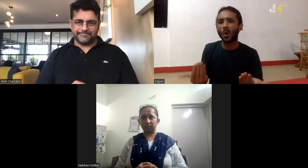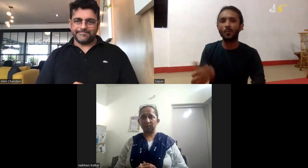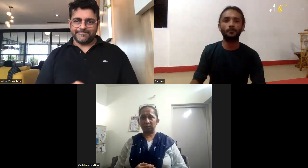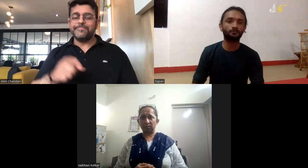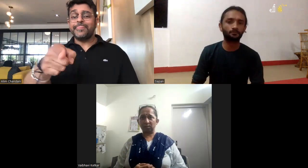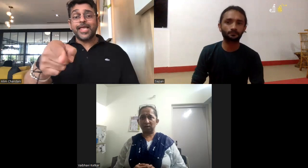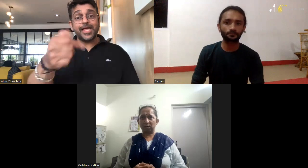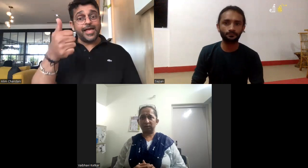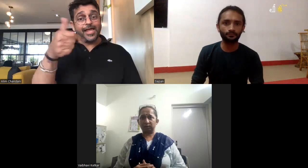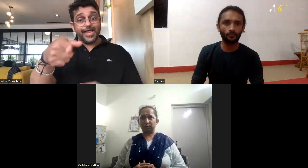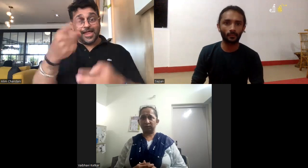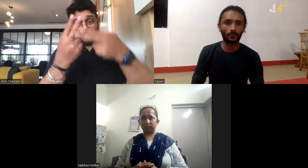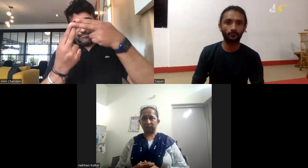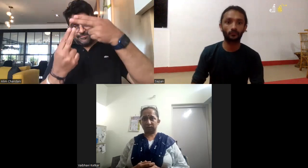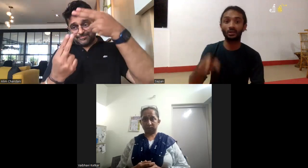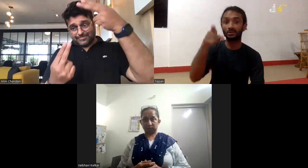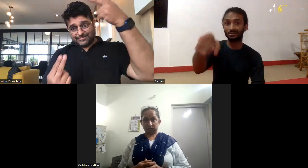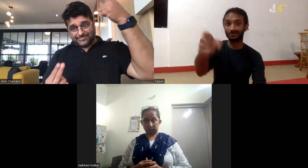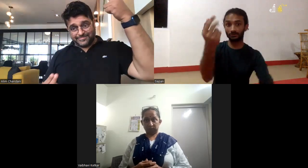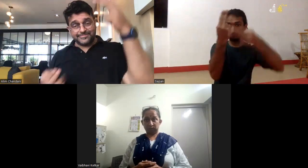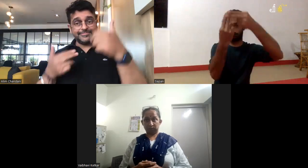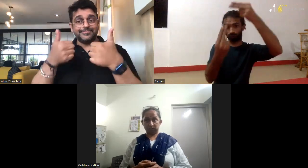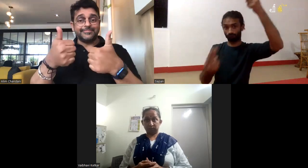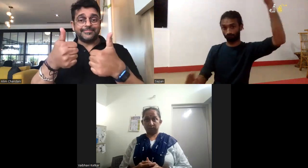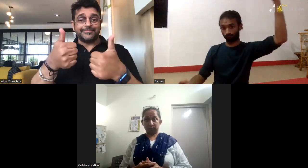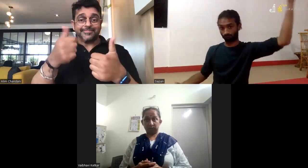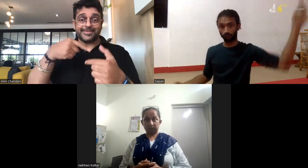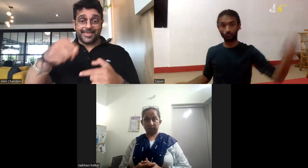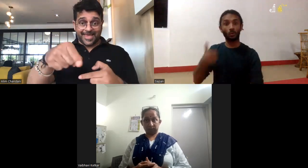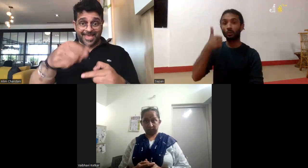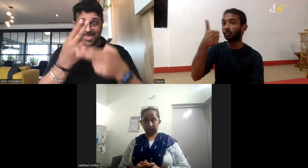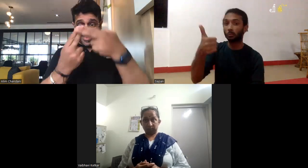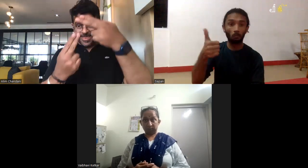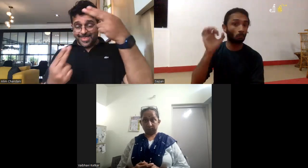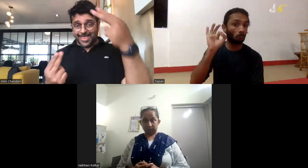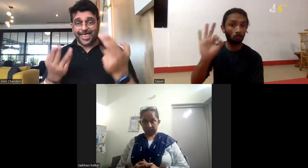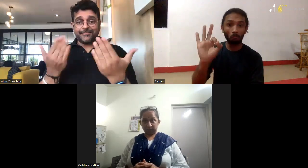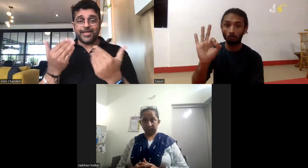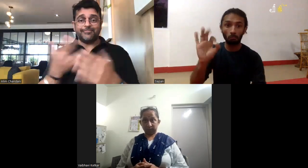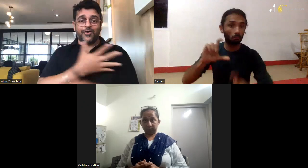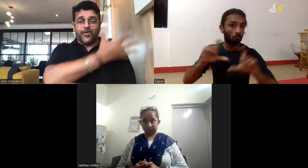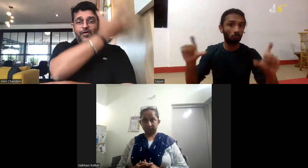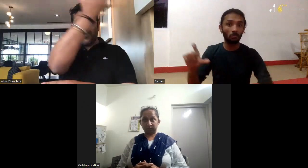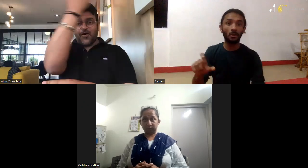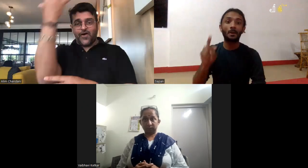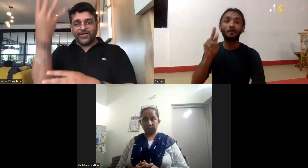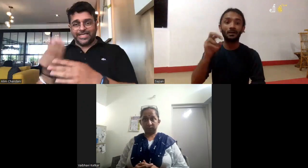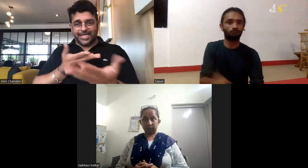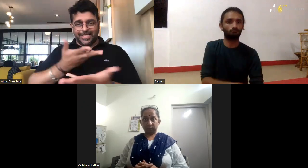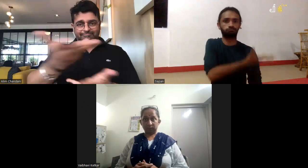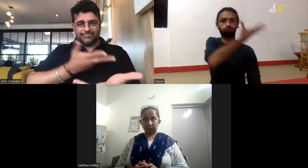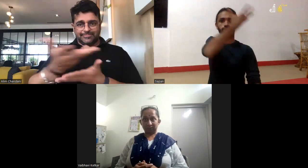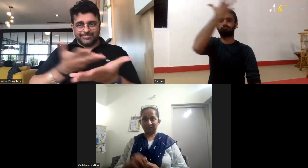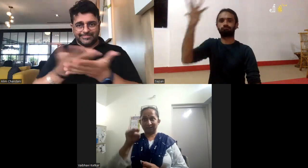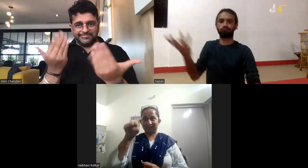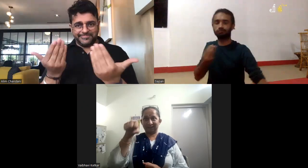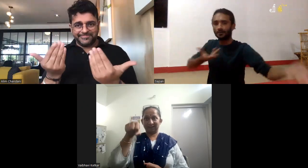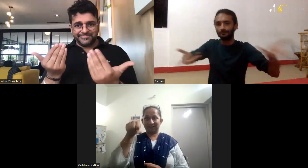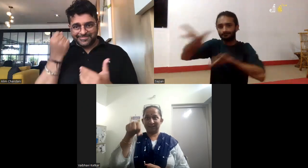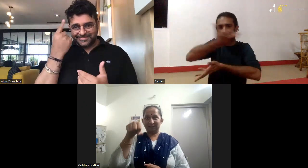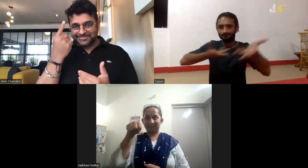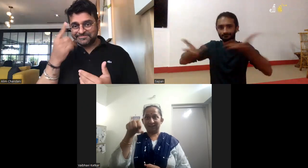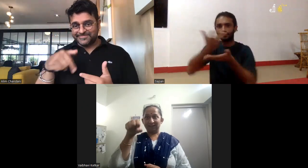can't communicate with them. So I'm still struggling now. Now I have grown up, and